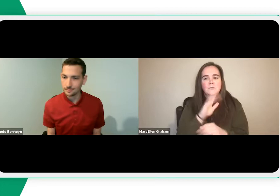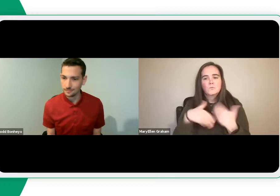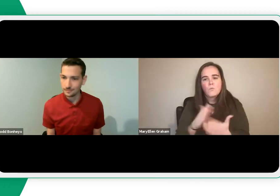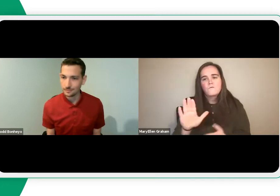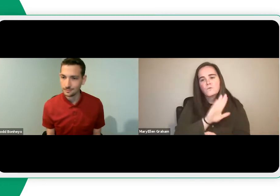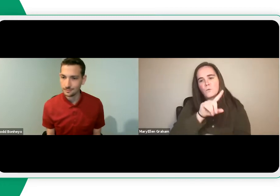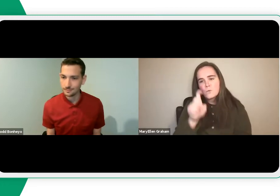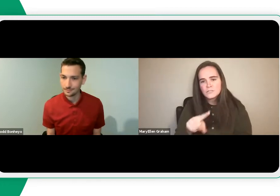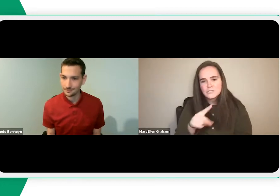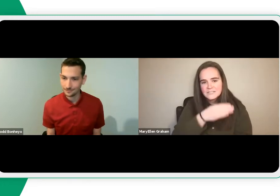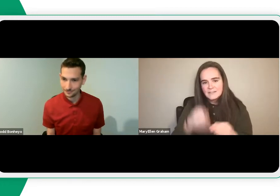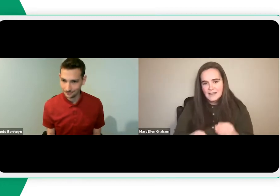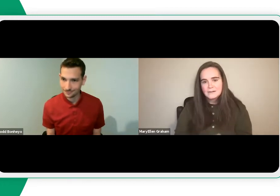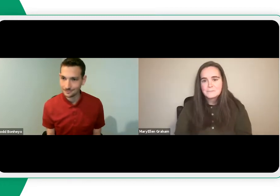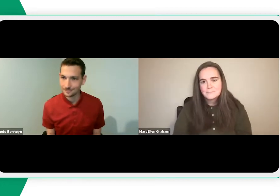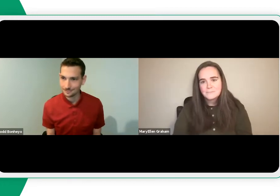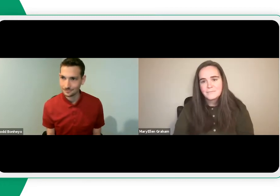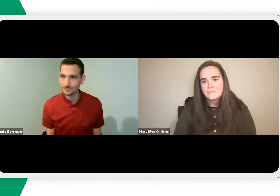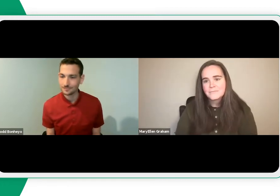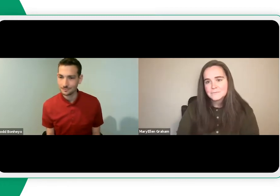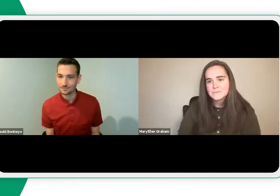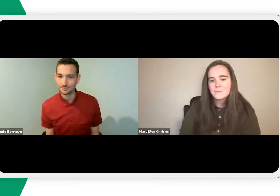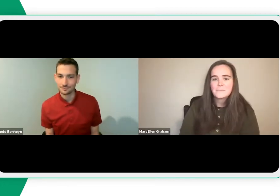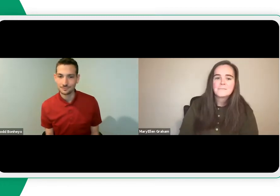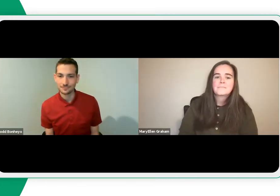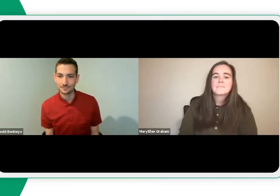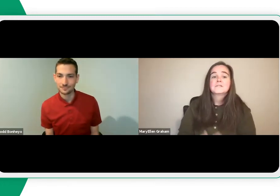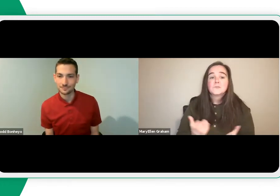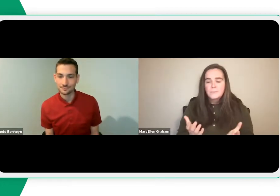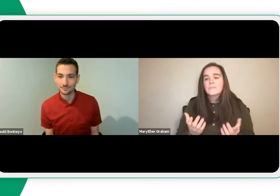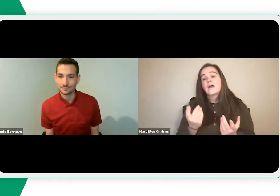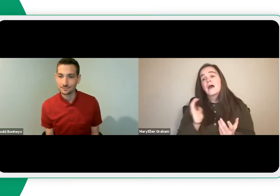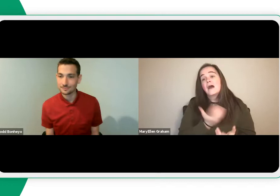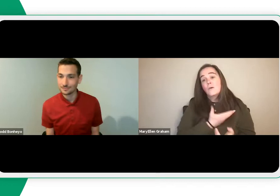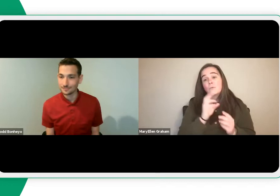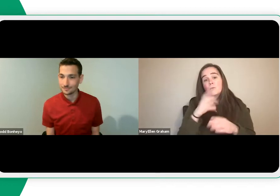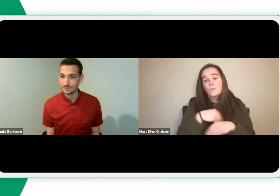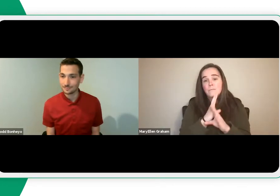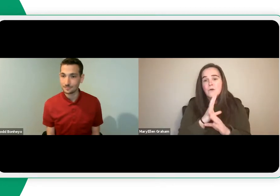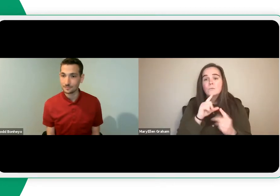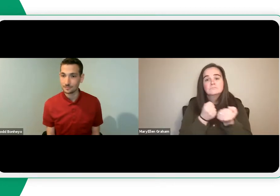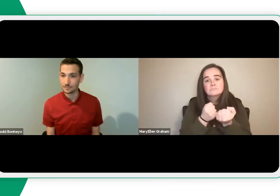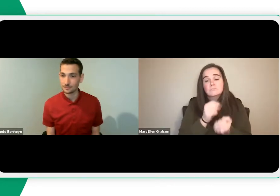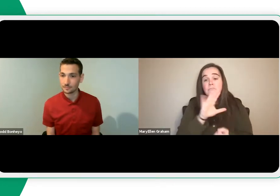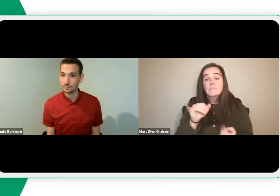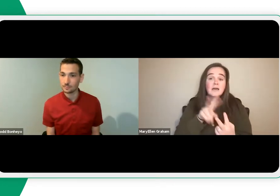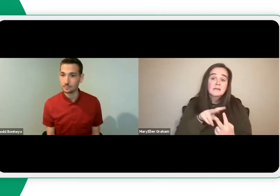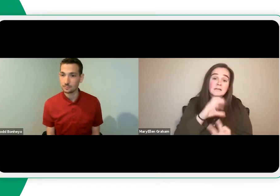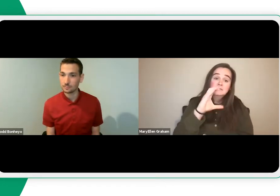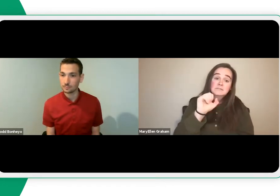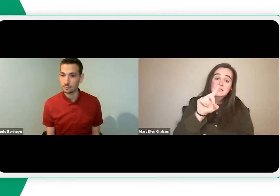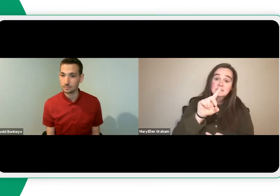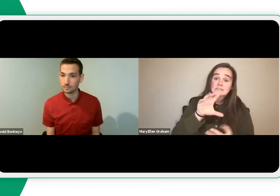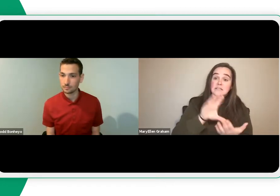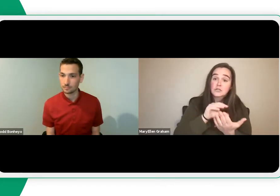there, you can go ahead and click like on it and that will upvote your question and that will reprioritize the questions, and we will make sure to address everyone's